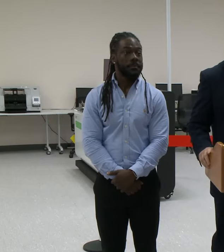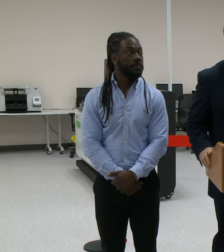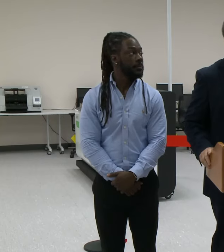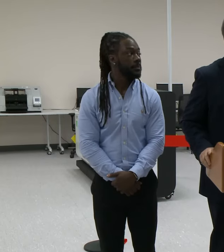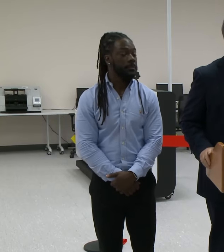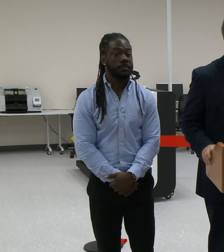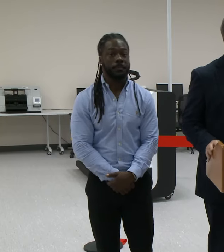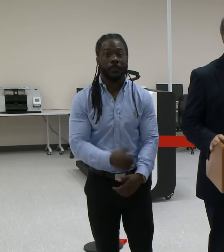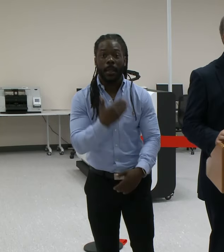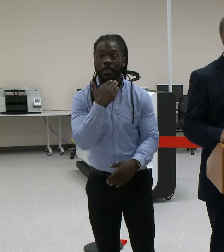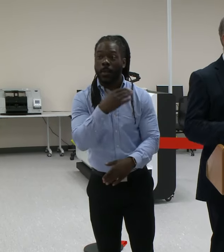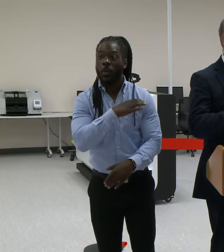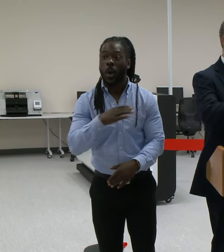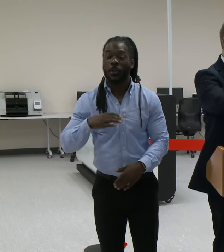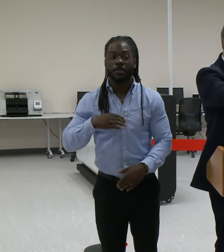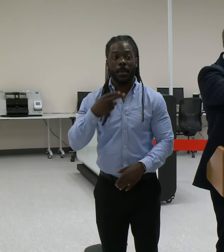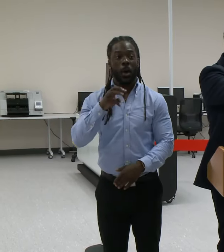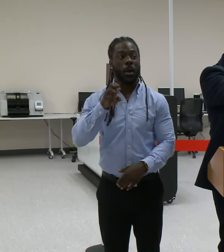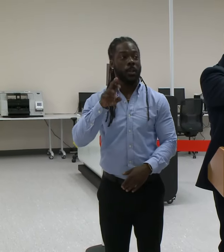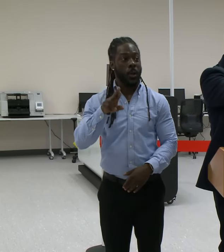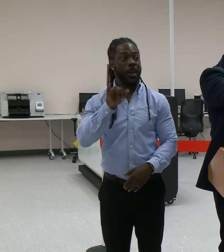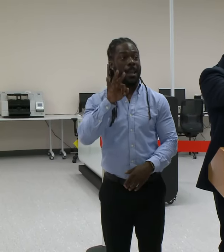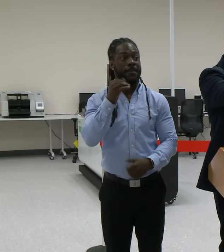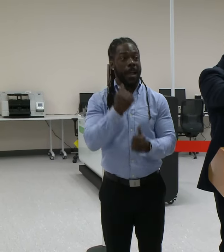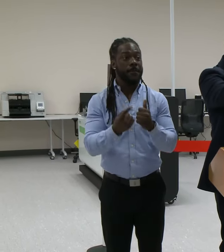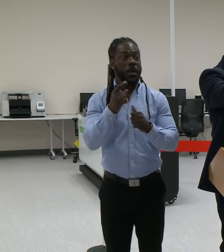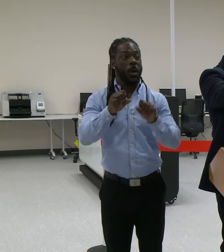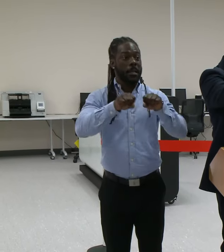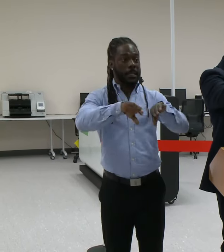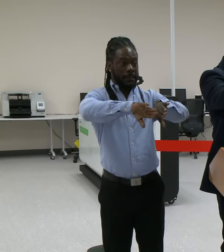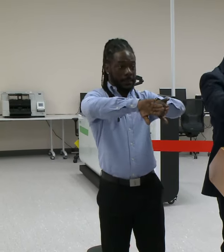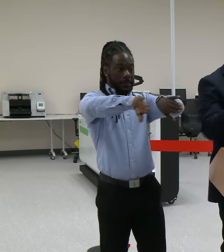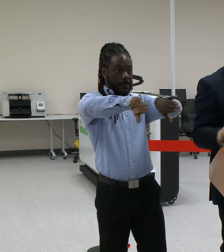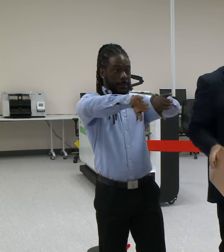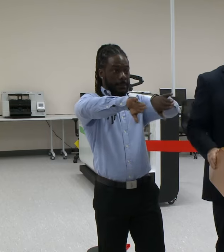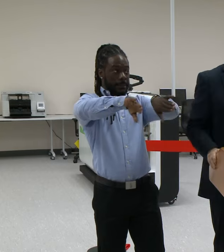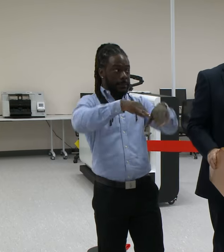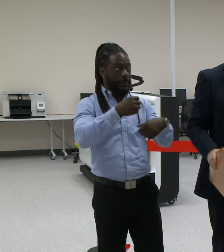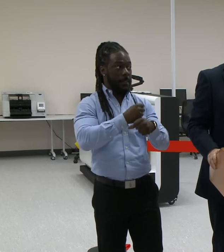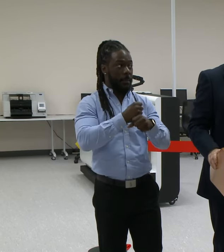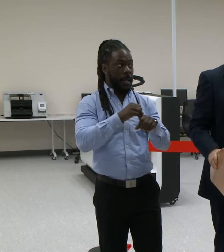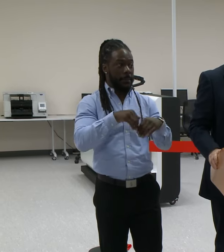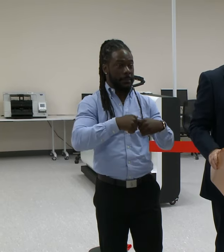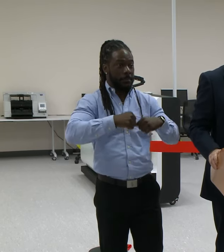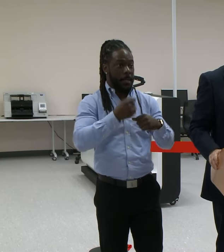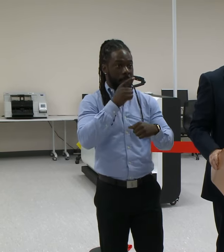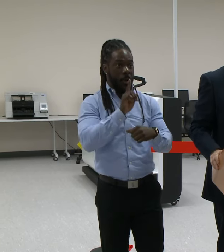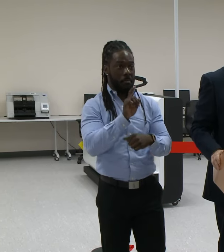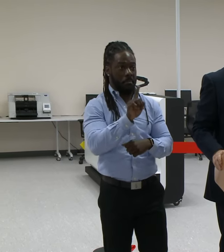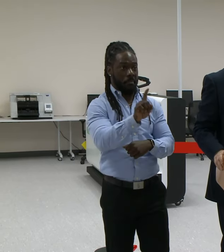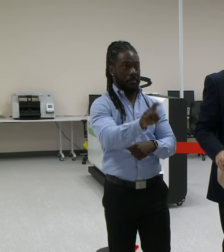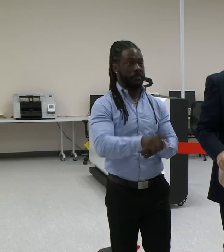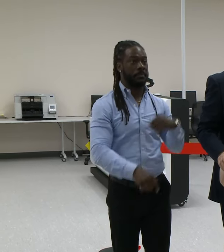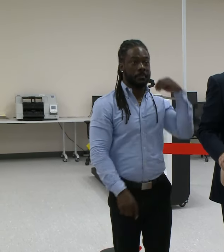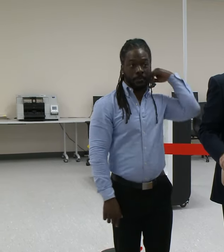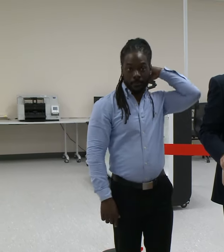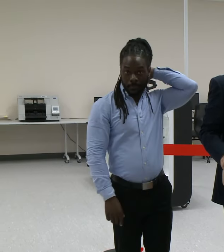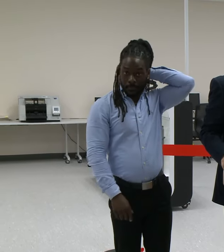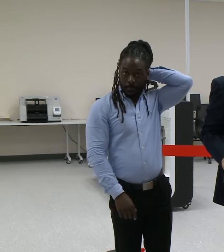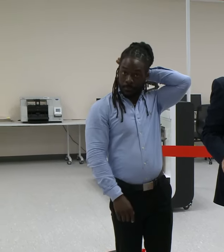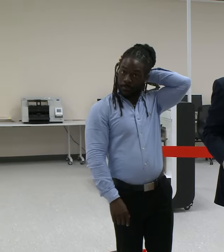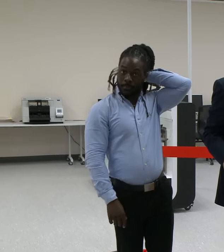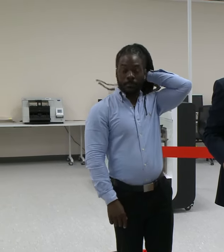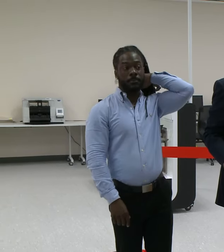Thank you, Congressman Hoyer. And if everybody could just sort of part just a little bit to make his exit